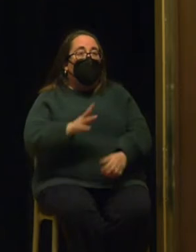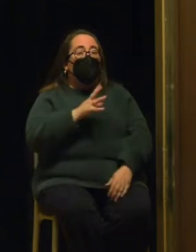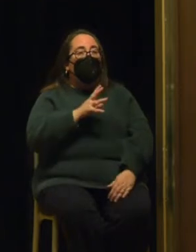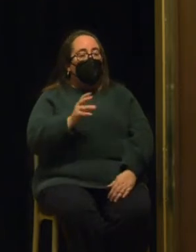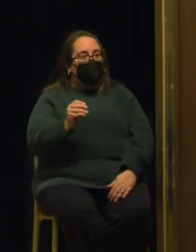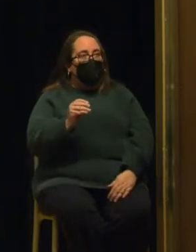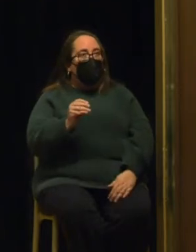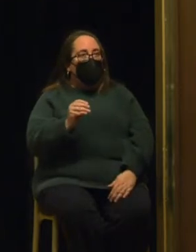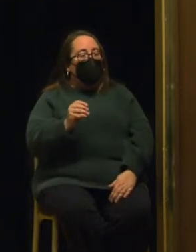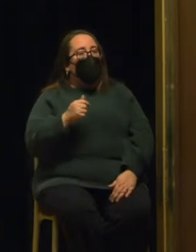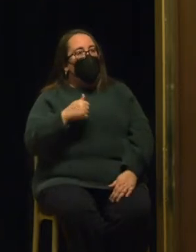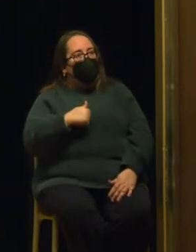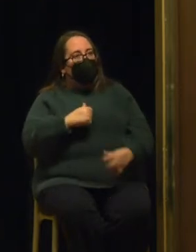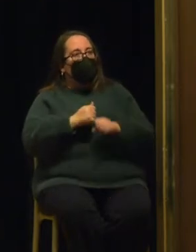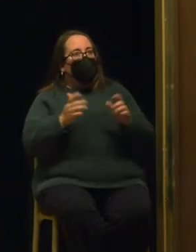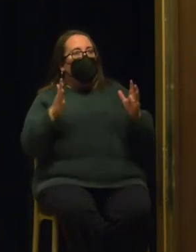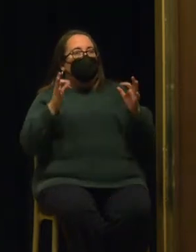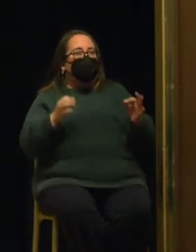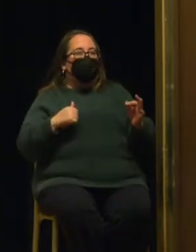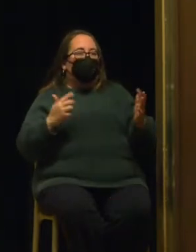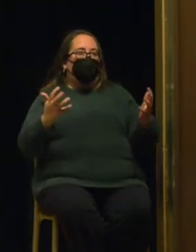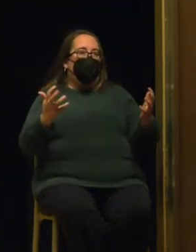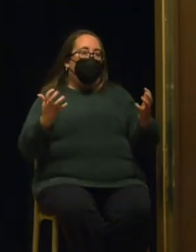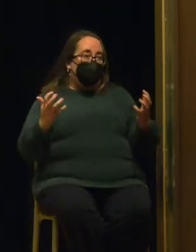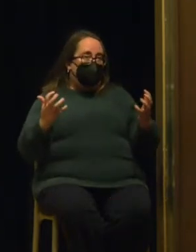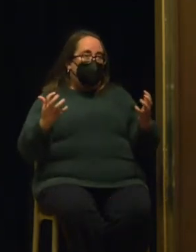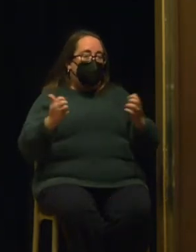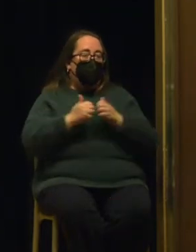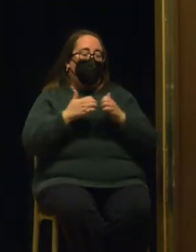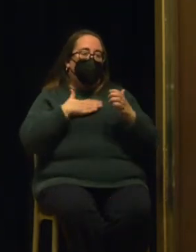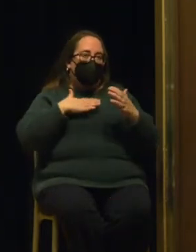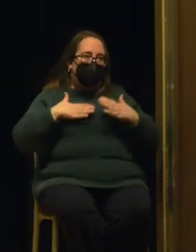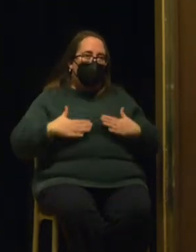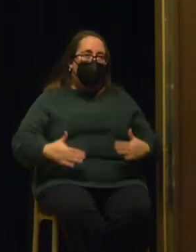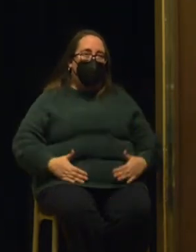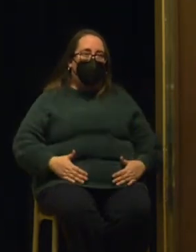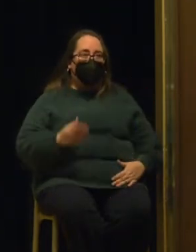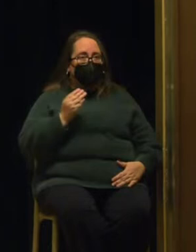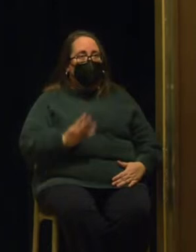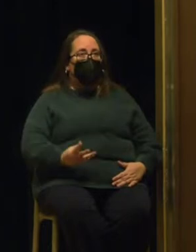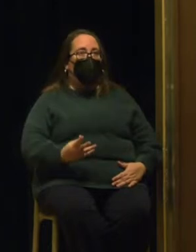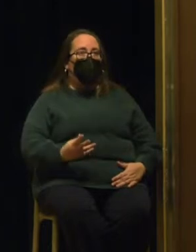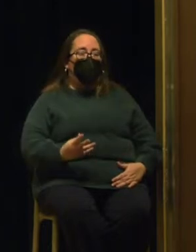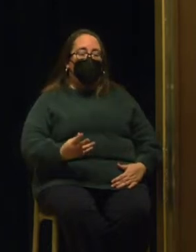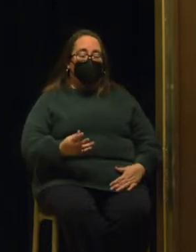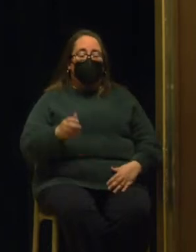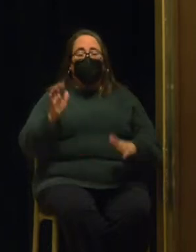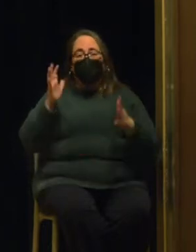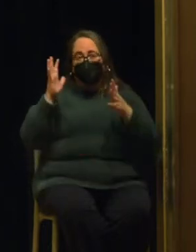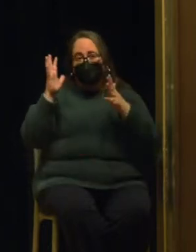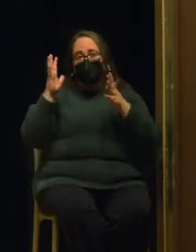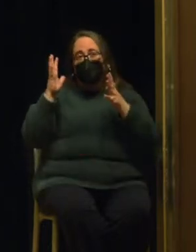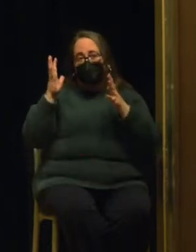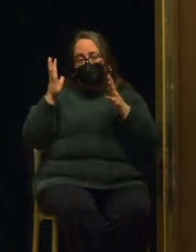was able to make the decision I wanted to make with my body. Yeah. And now,